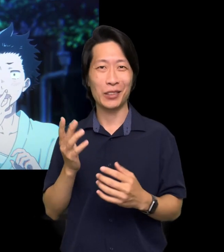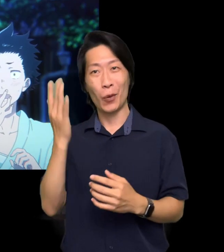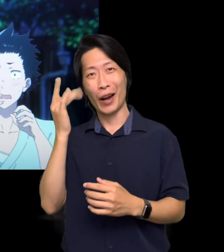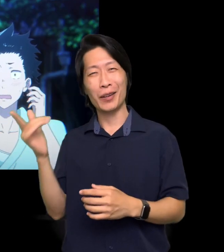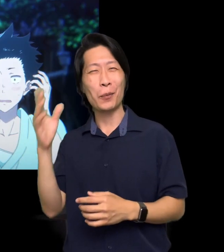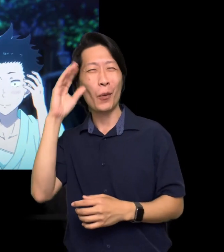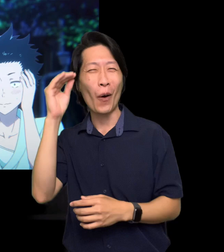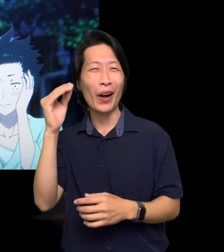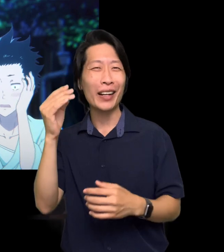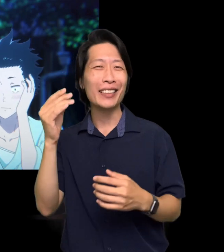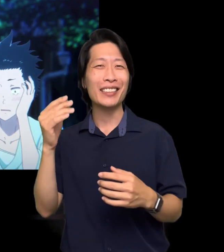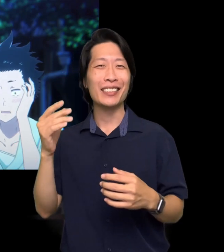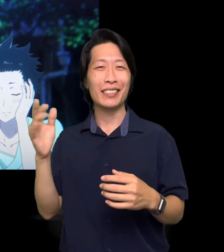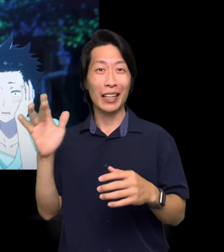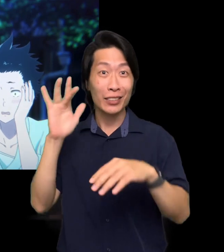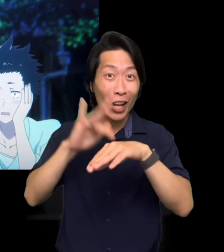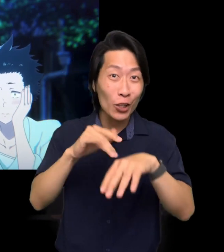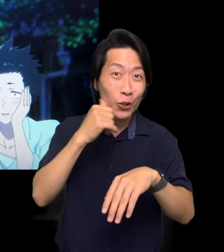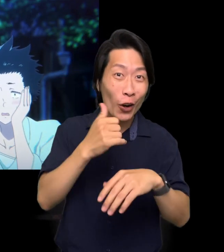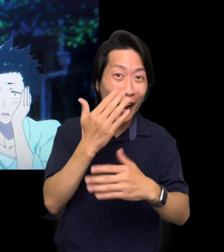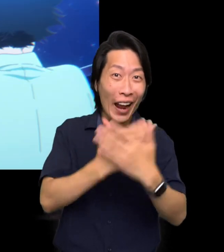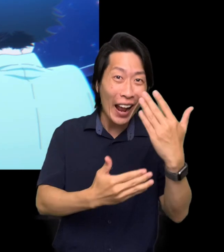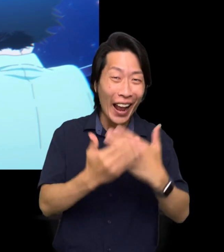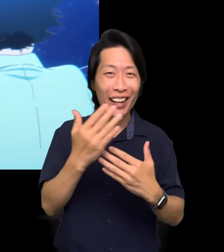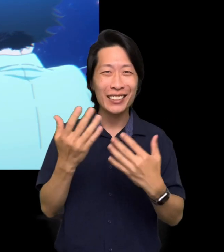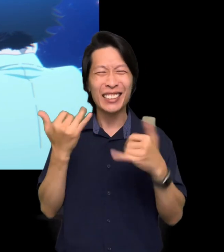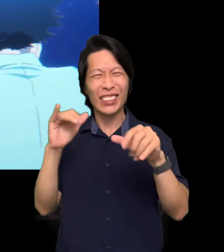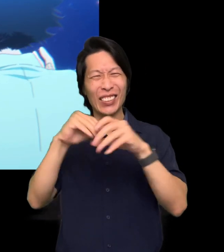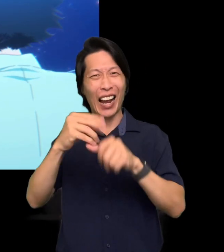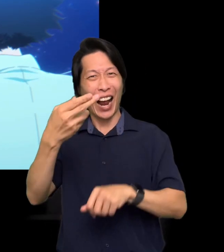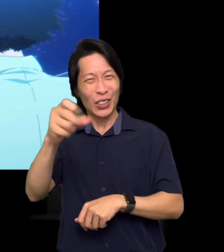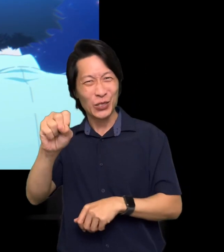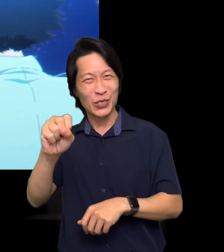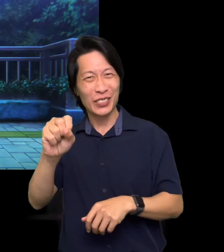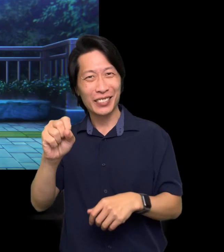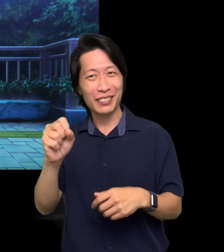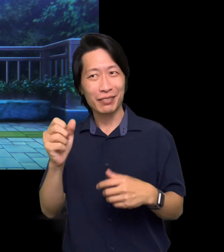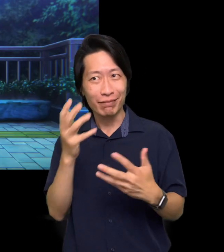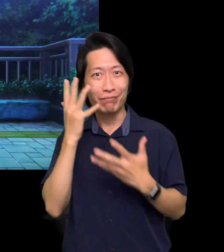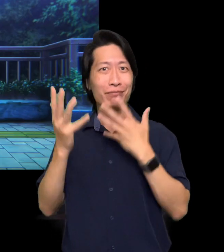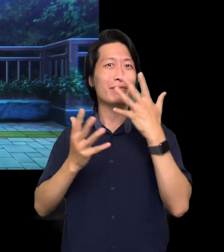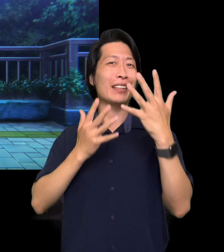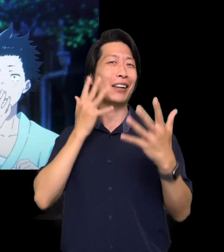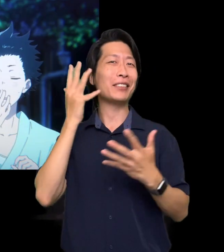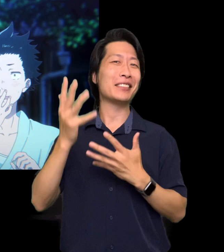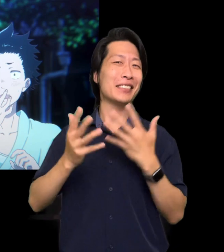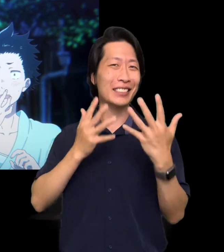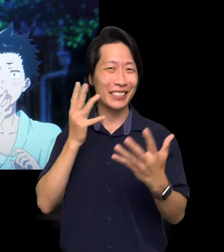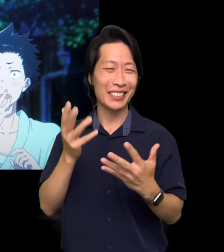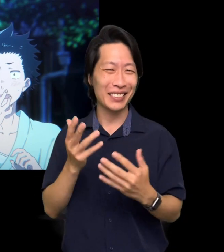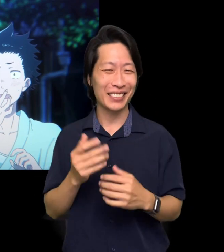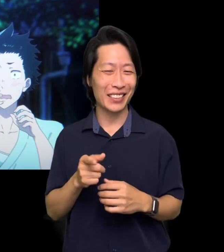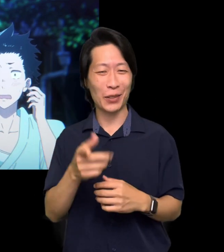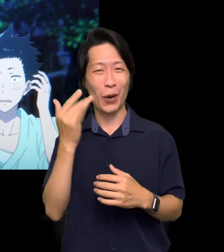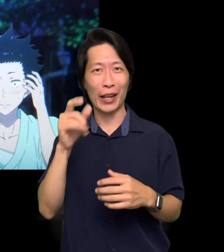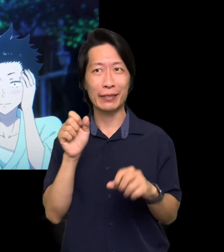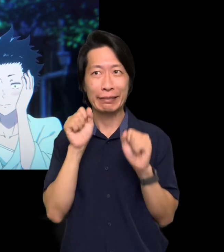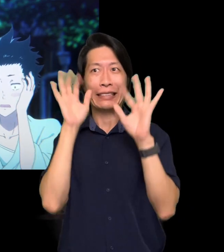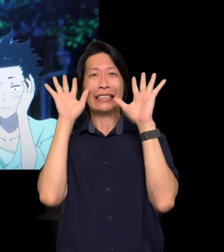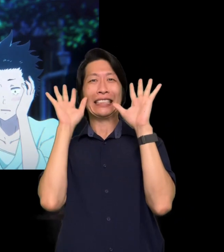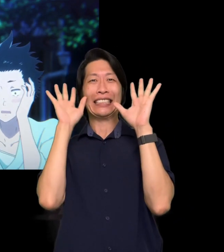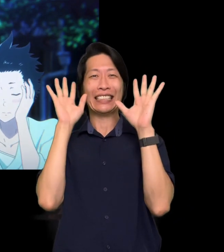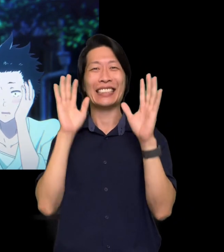boy in high school, touching a girl's hand, and that's something that doesn't happen very often. So that's why he's kind of freaking out.